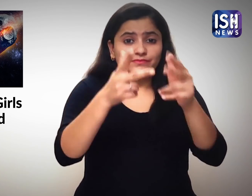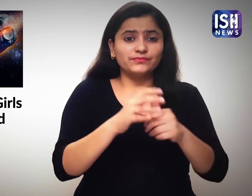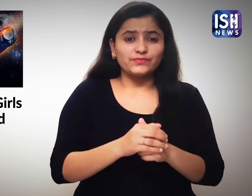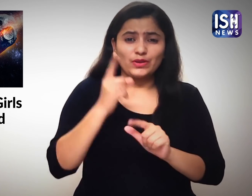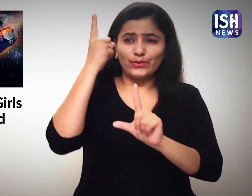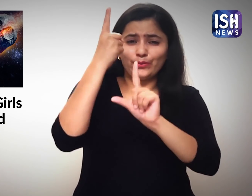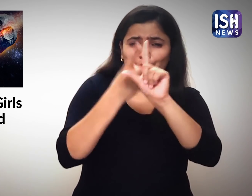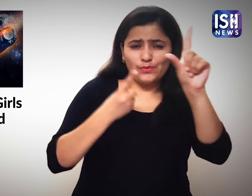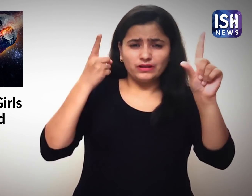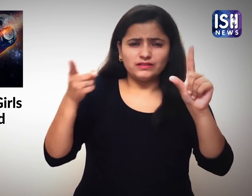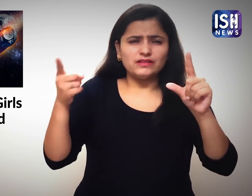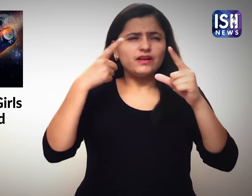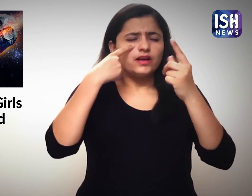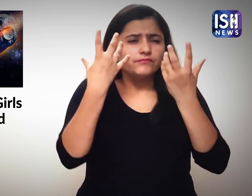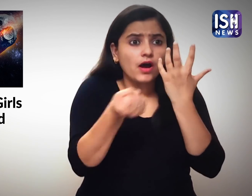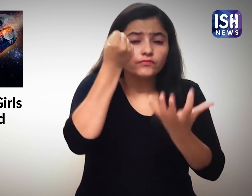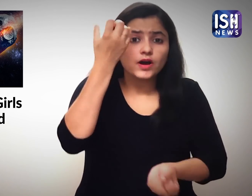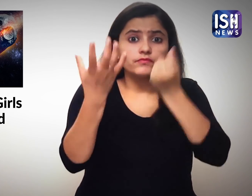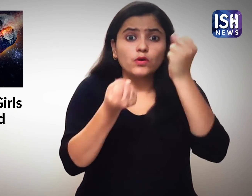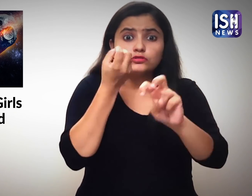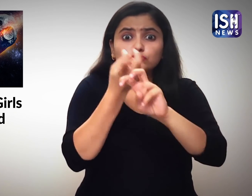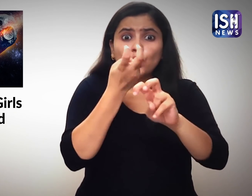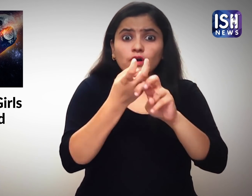year scientists find thousands of asteroids.